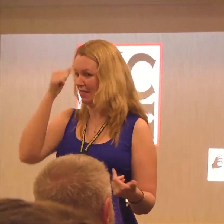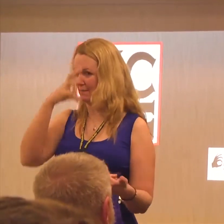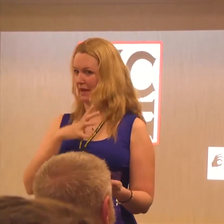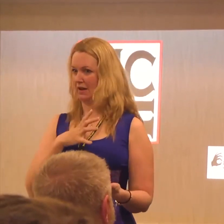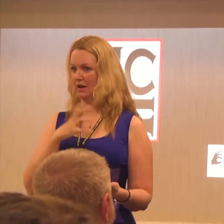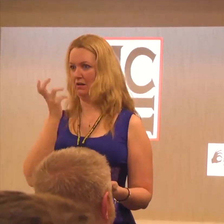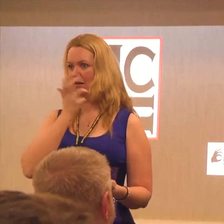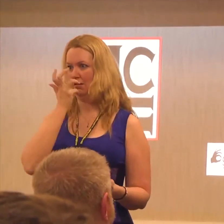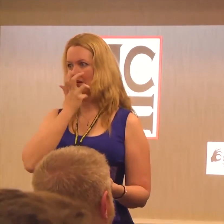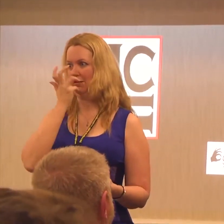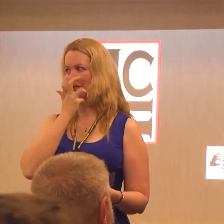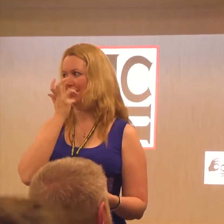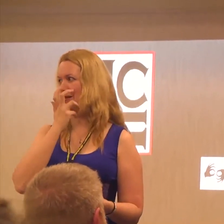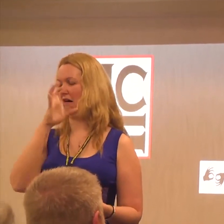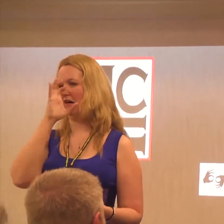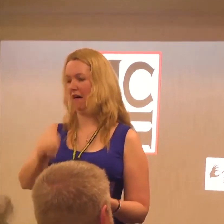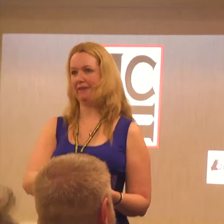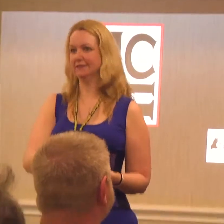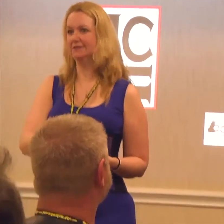and self-defined.